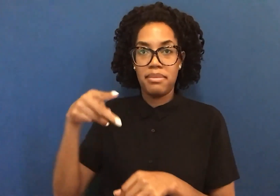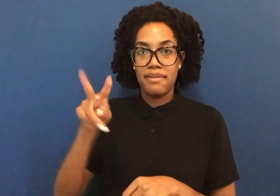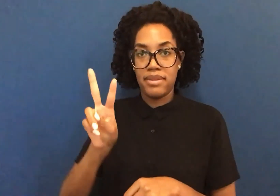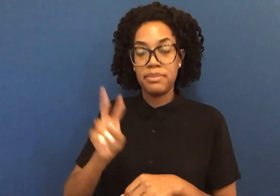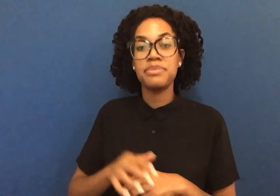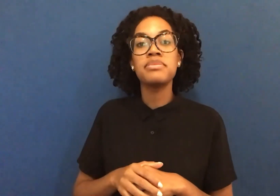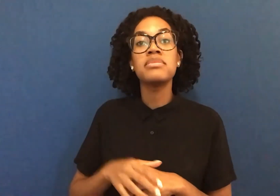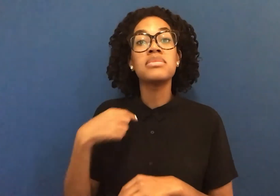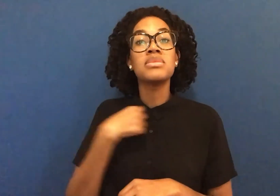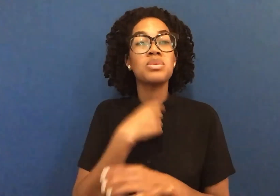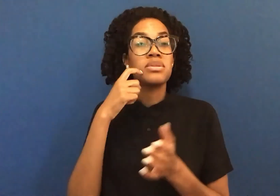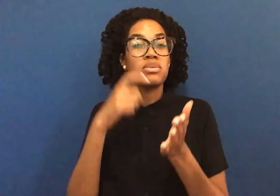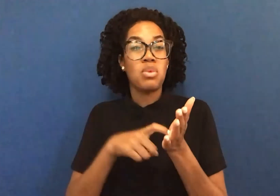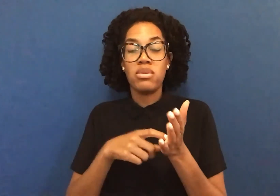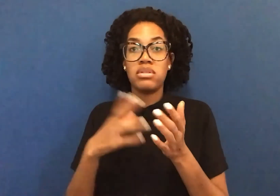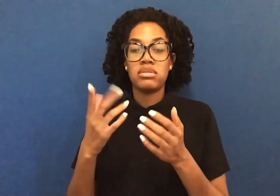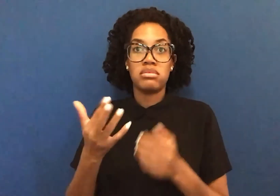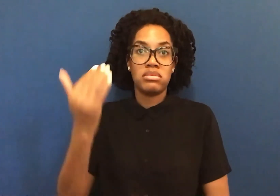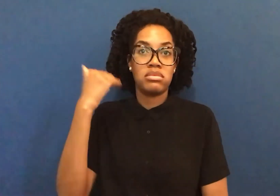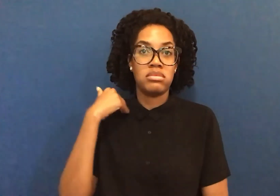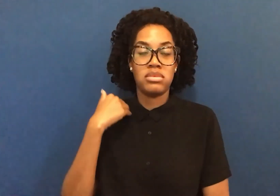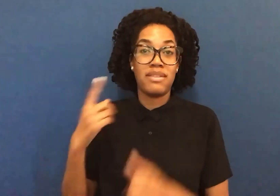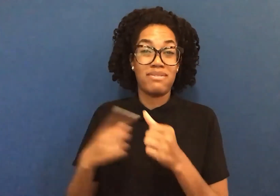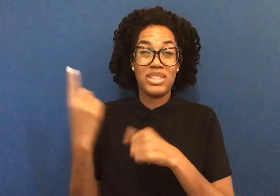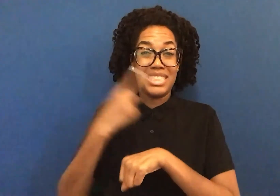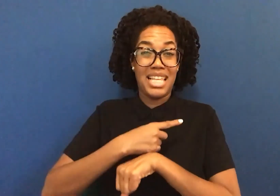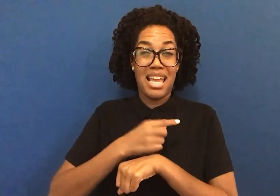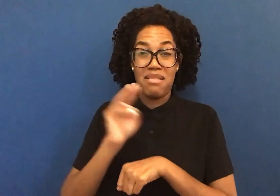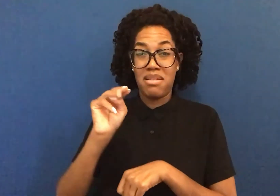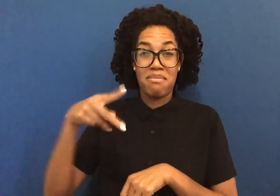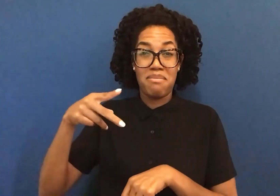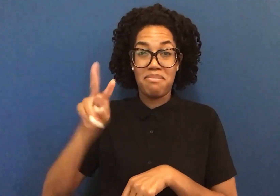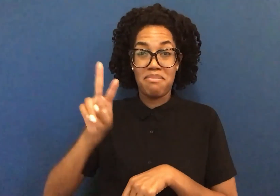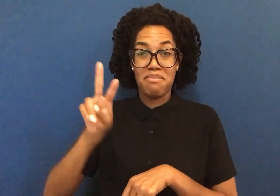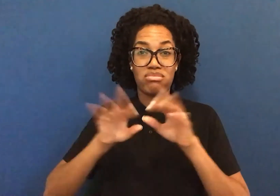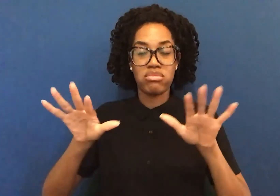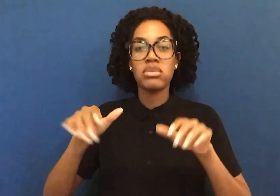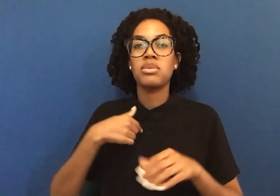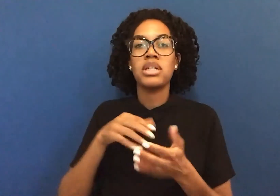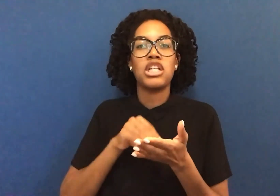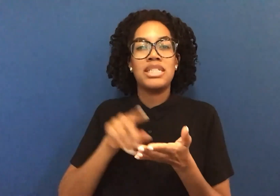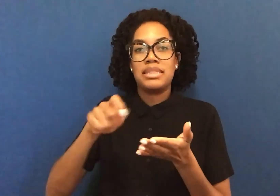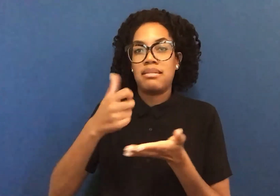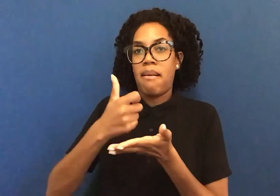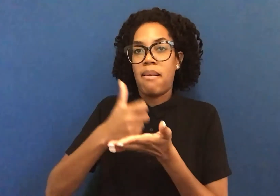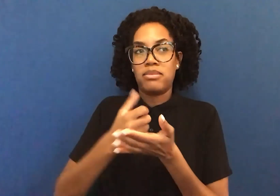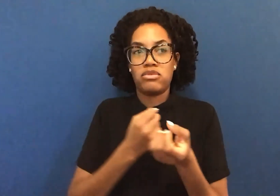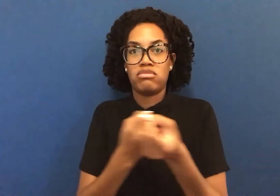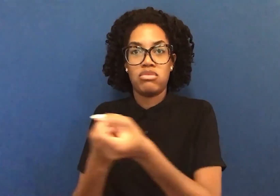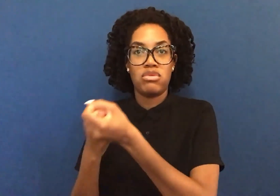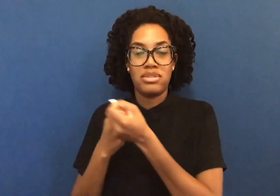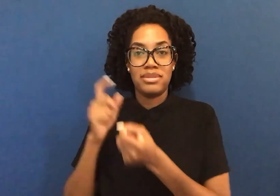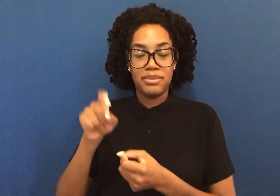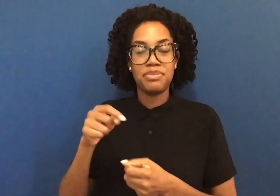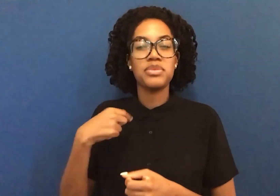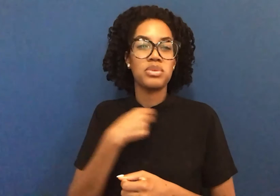and nor we shouldn't try to do this alone. And in June, NCSD formed the National MPV